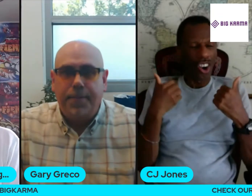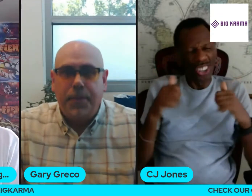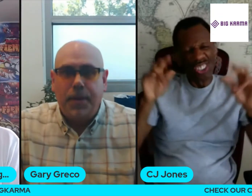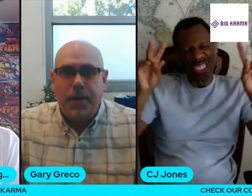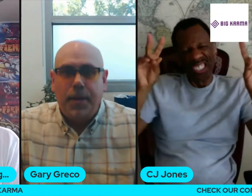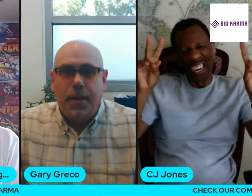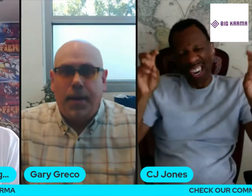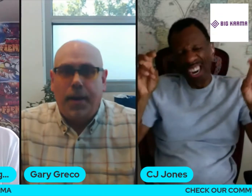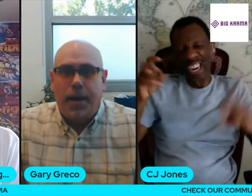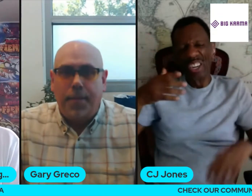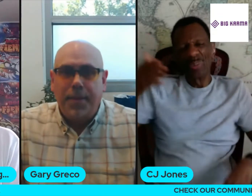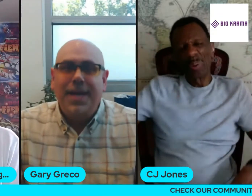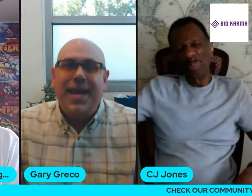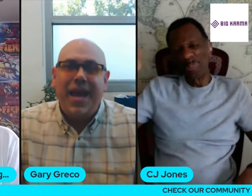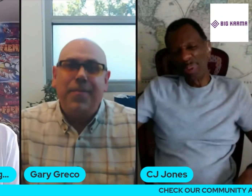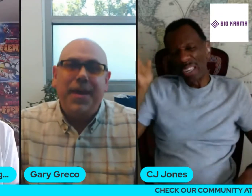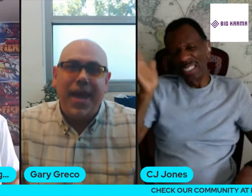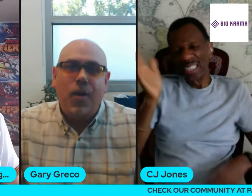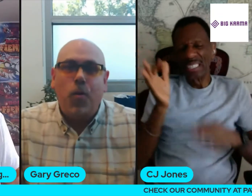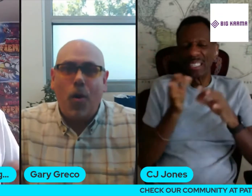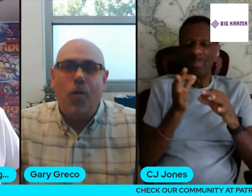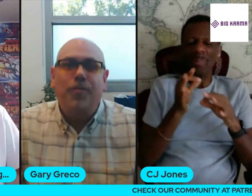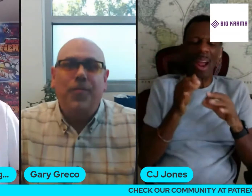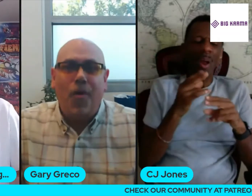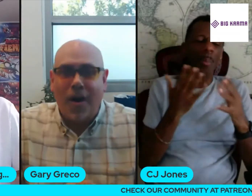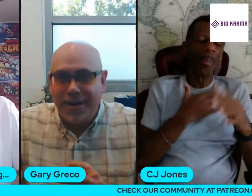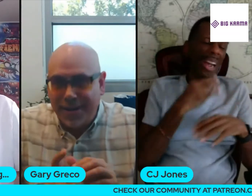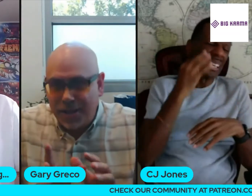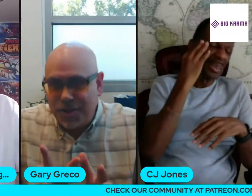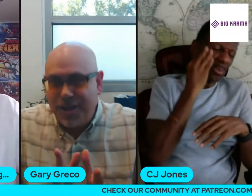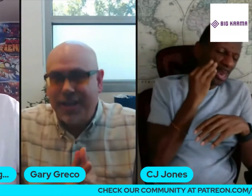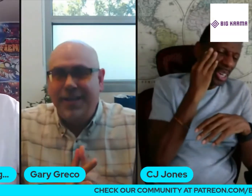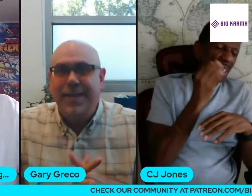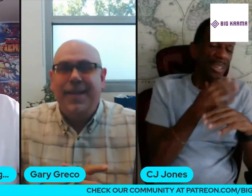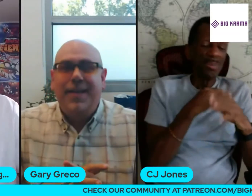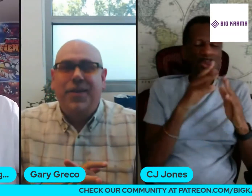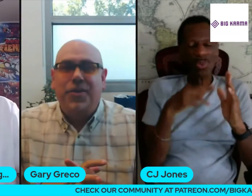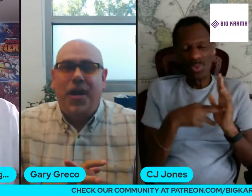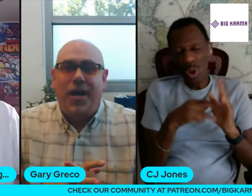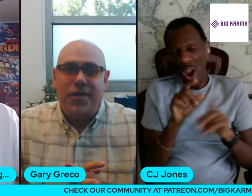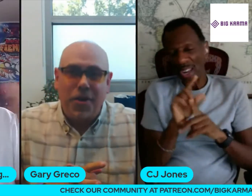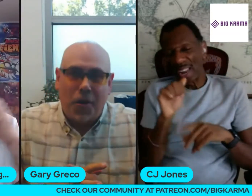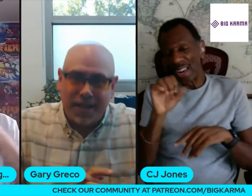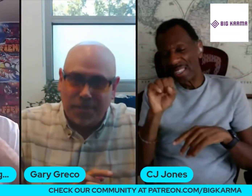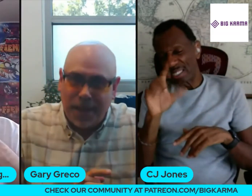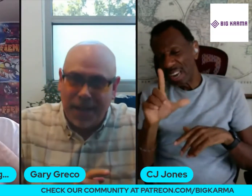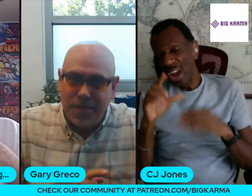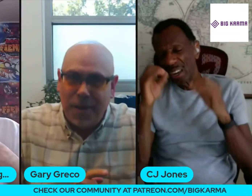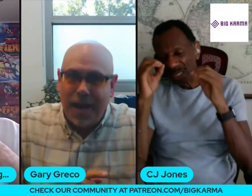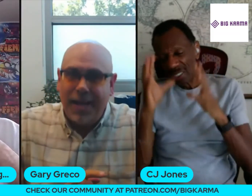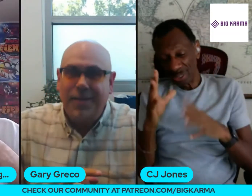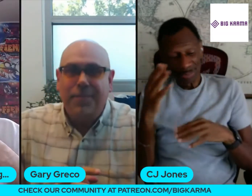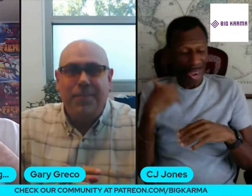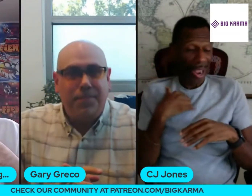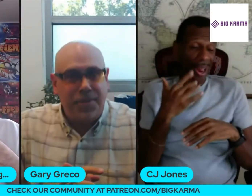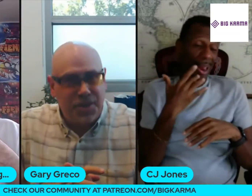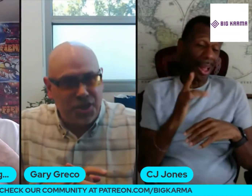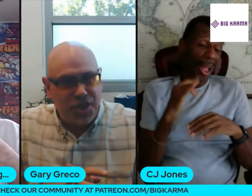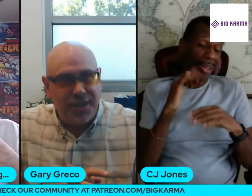spot. He gave me a quote audition. I explained